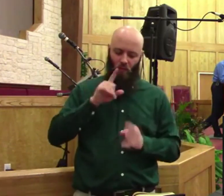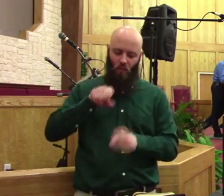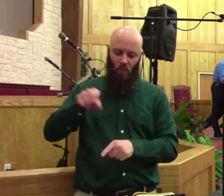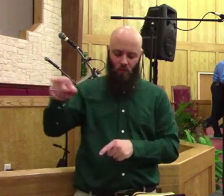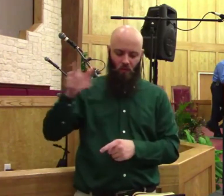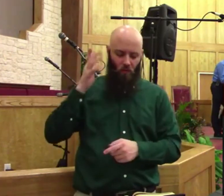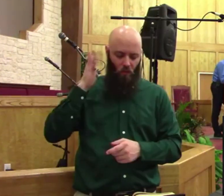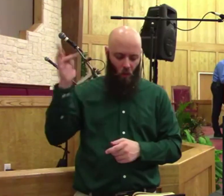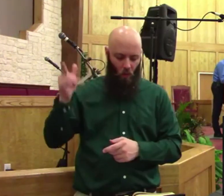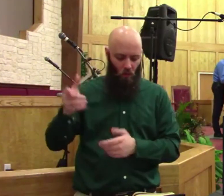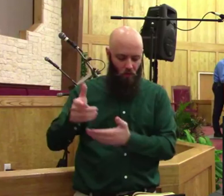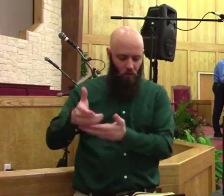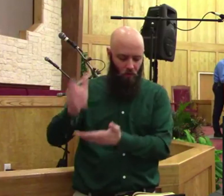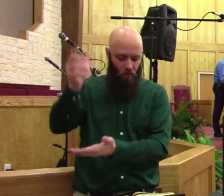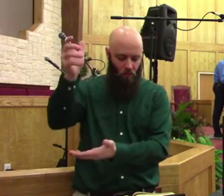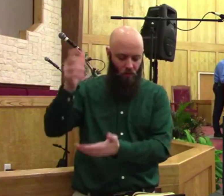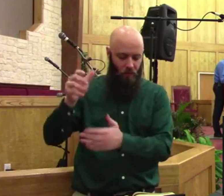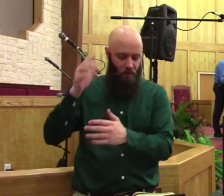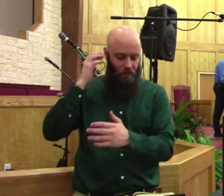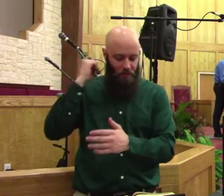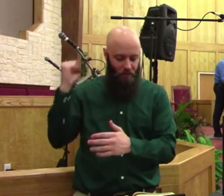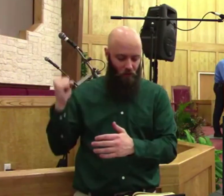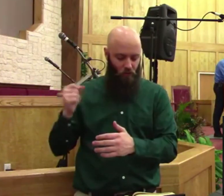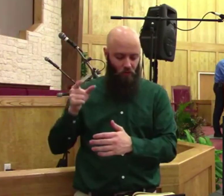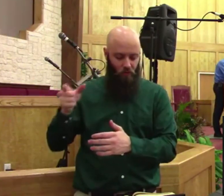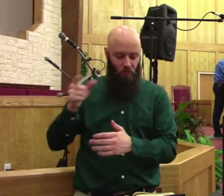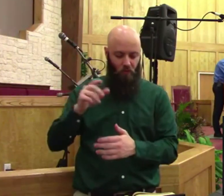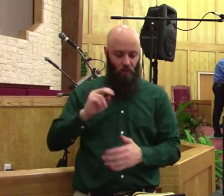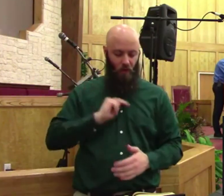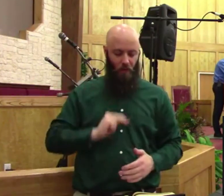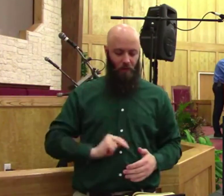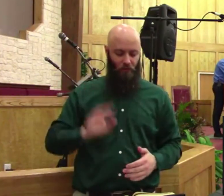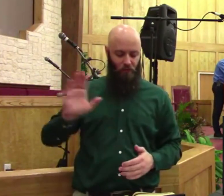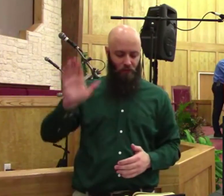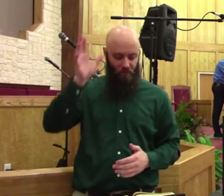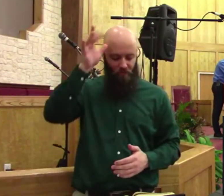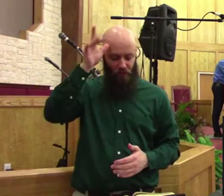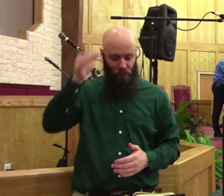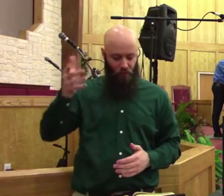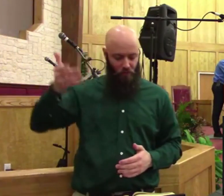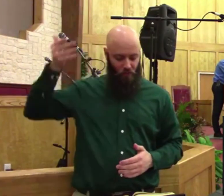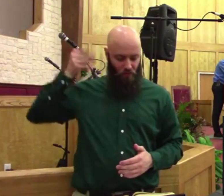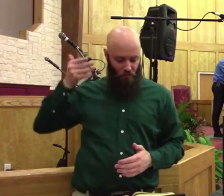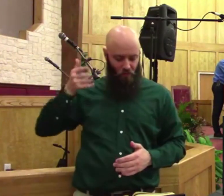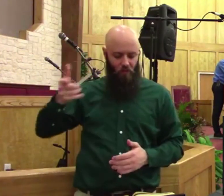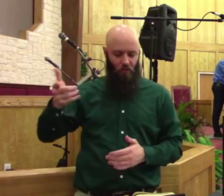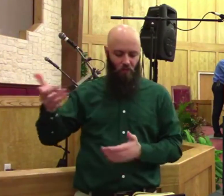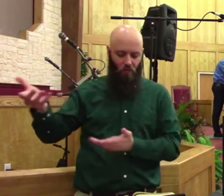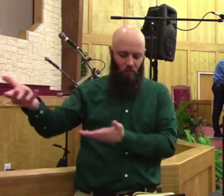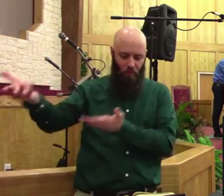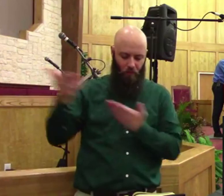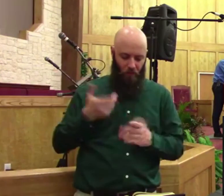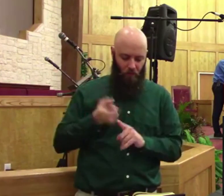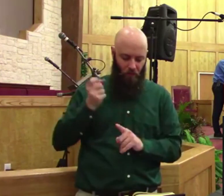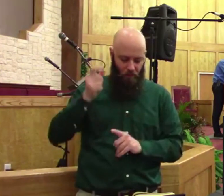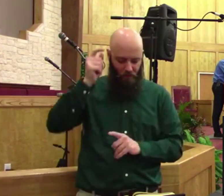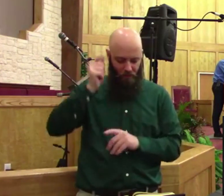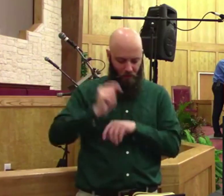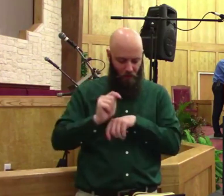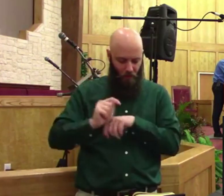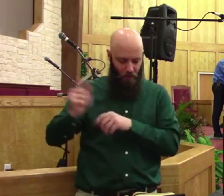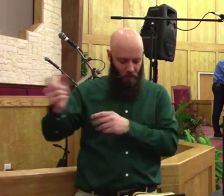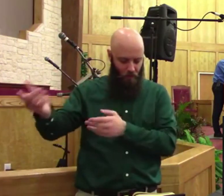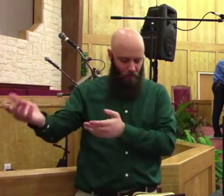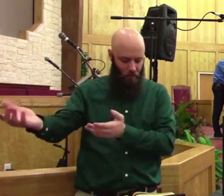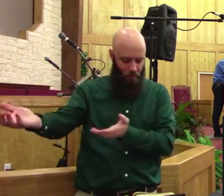brought, that the kings and his lords' wives and concubines might drink from them. Then they brought in